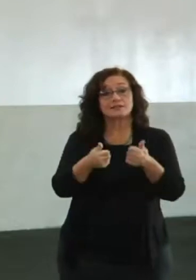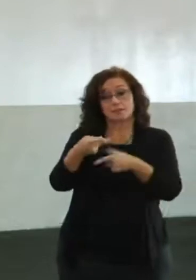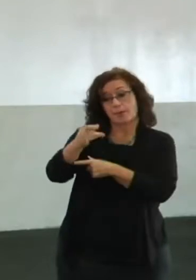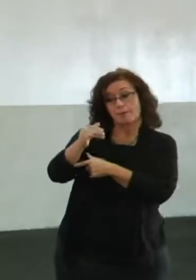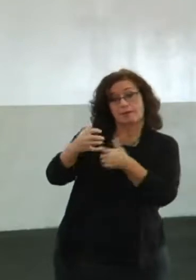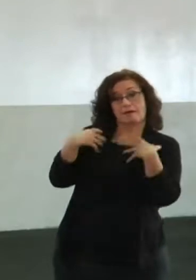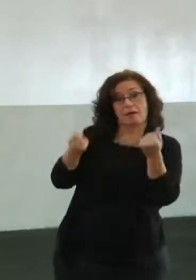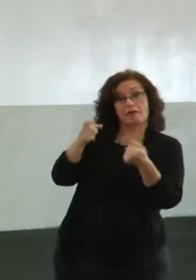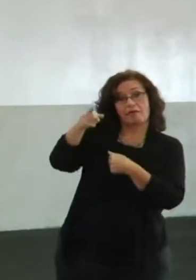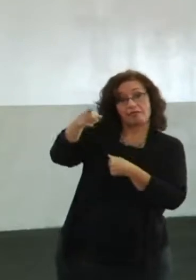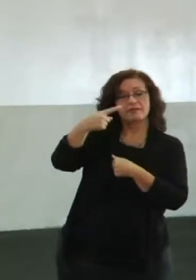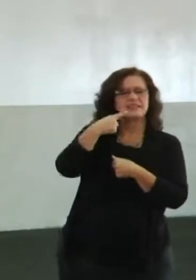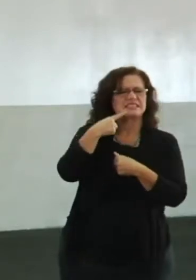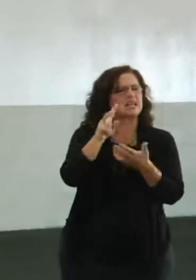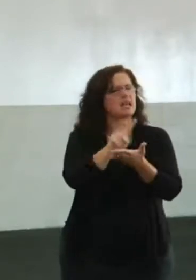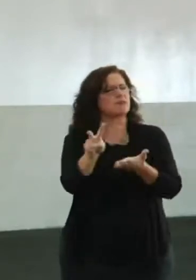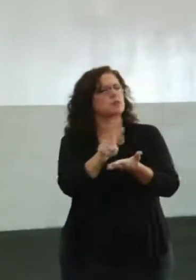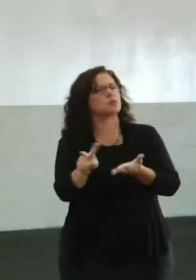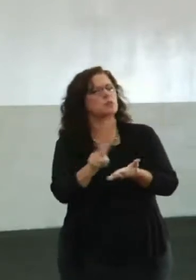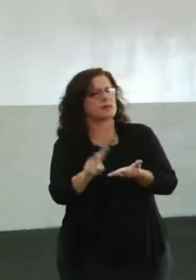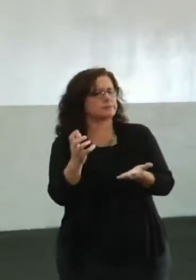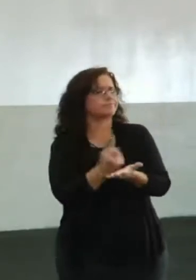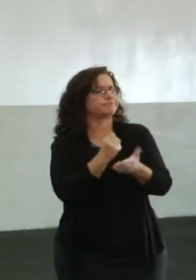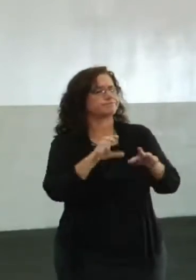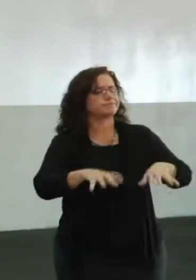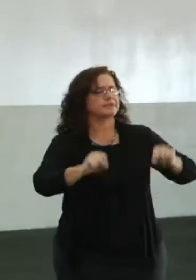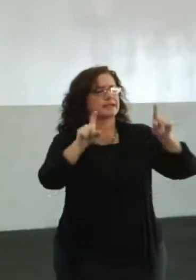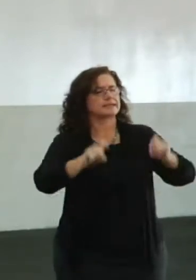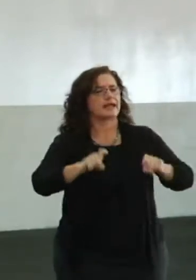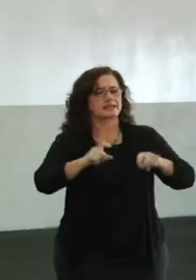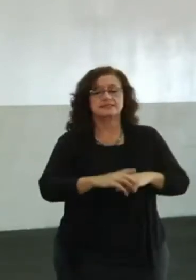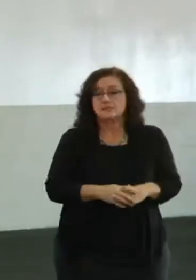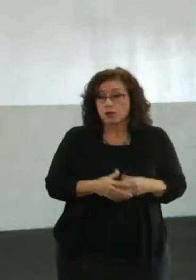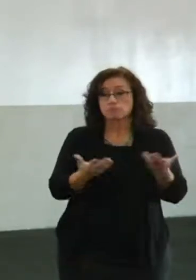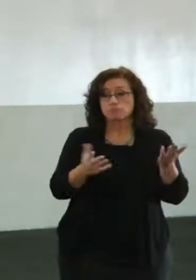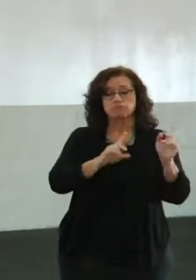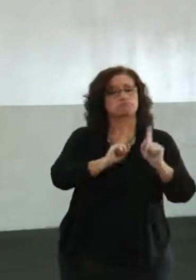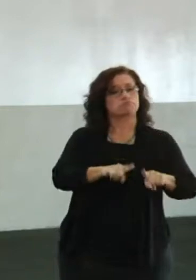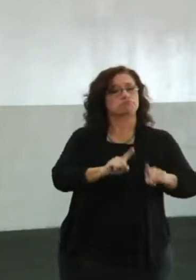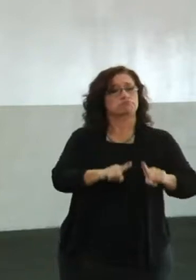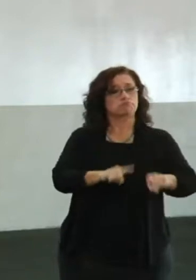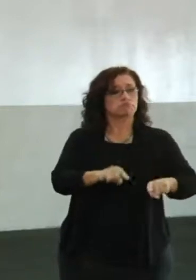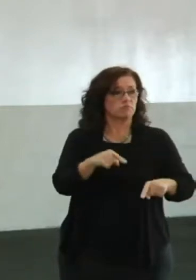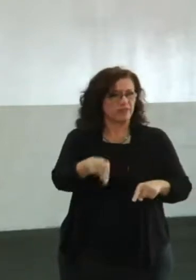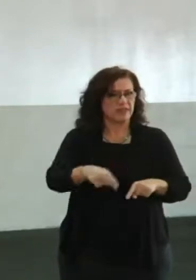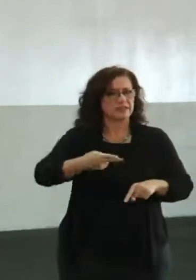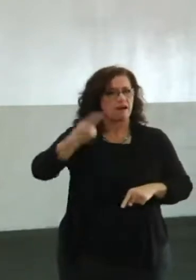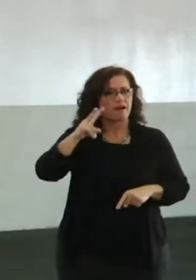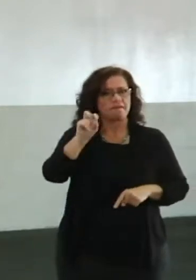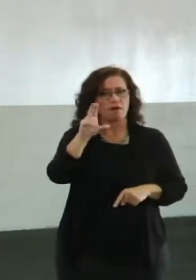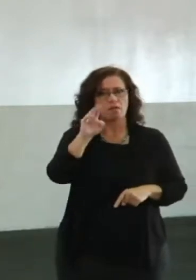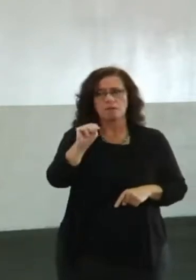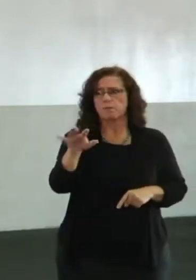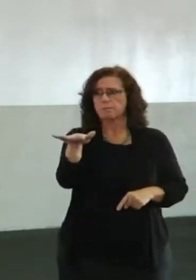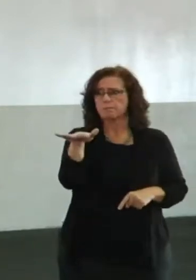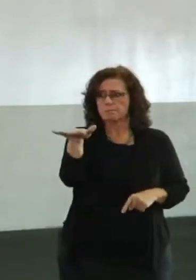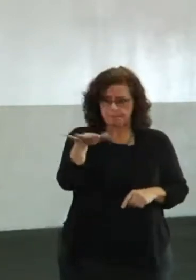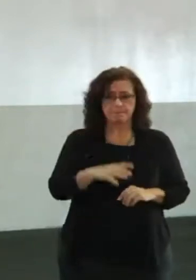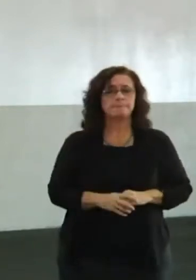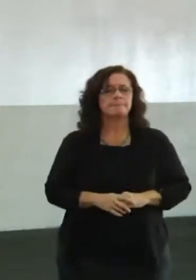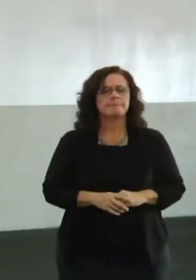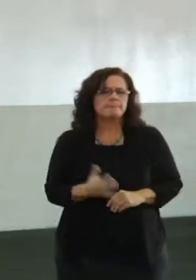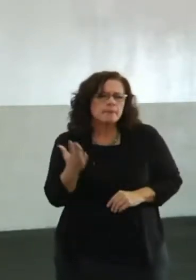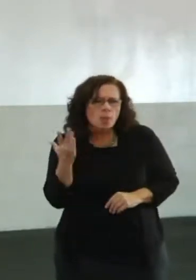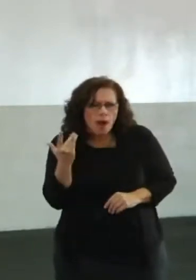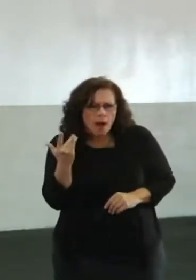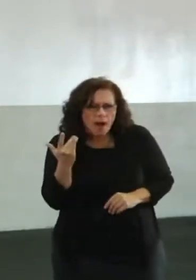high volume sites, we can do it. And Ventura County, you're doing it. We really appreciate it. So why does it matter? So it matters from a